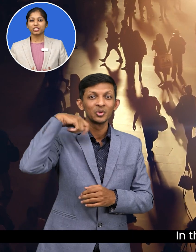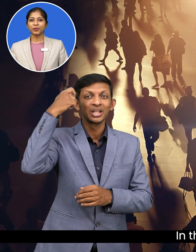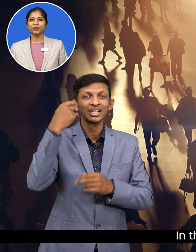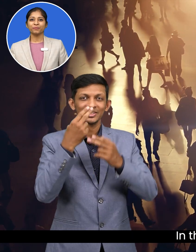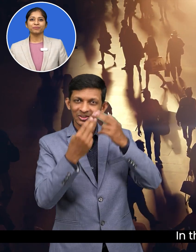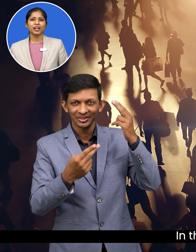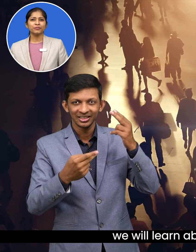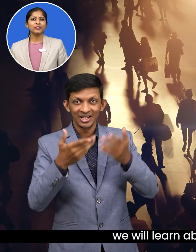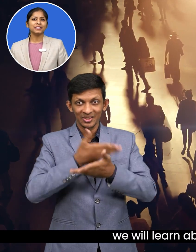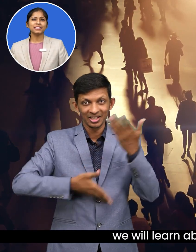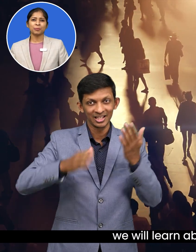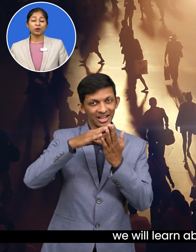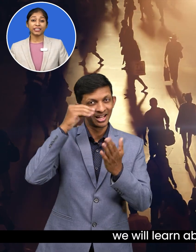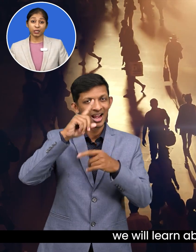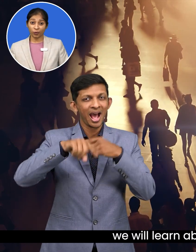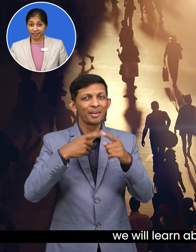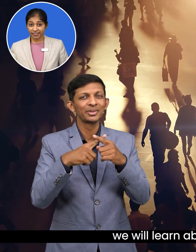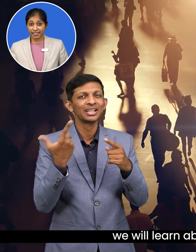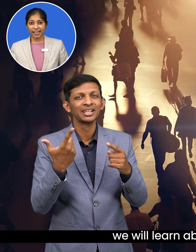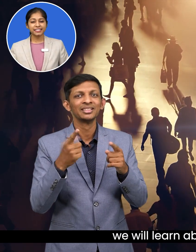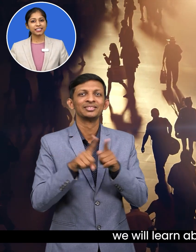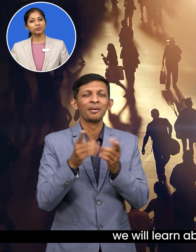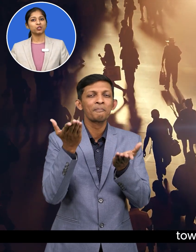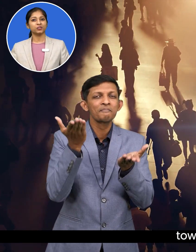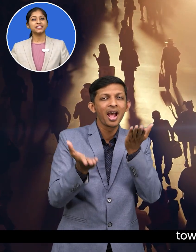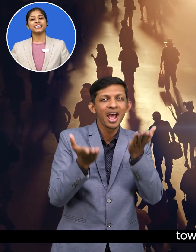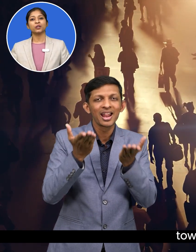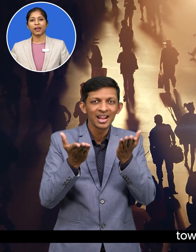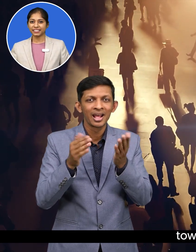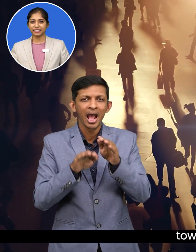In the next video, we will learn about inequality and